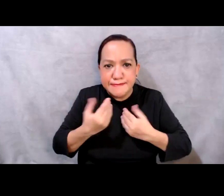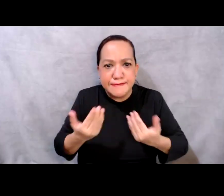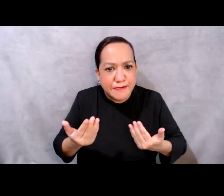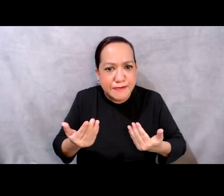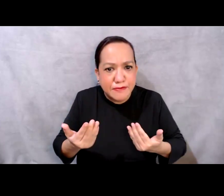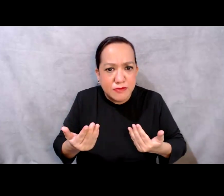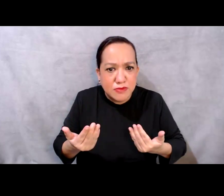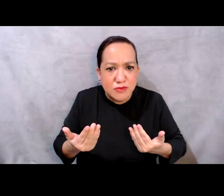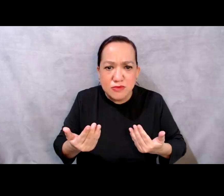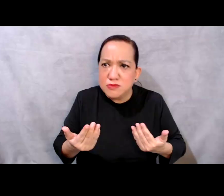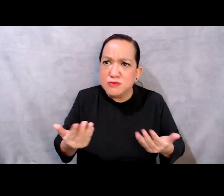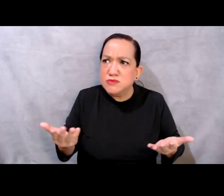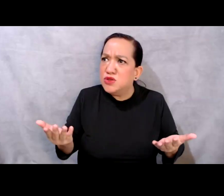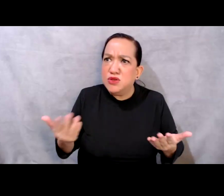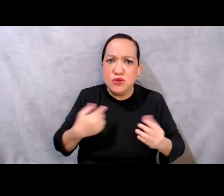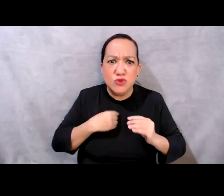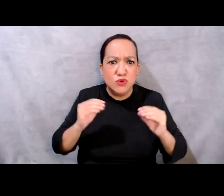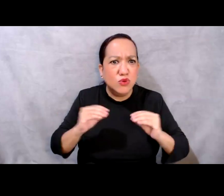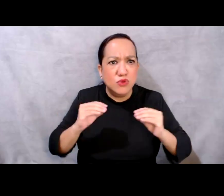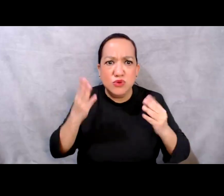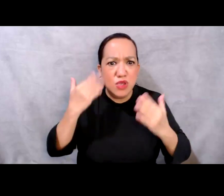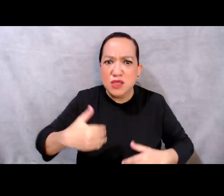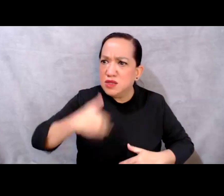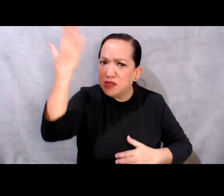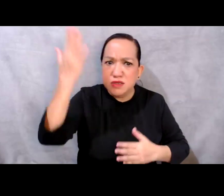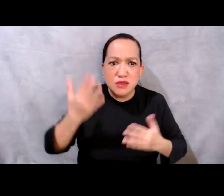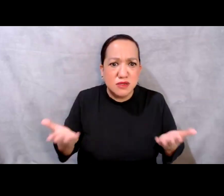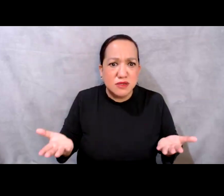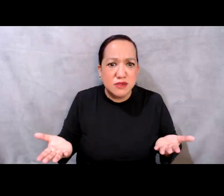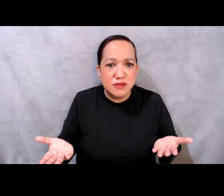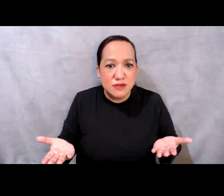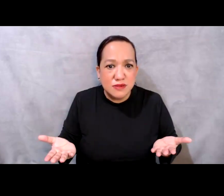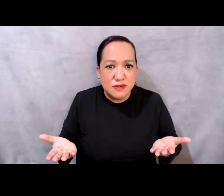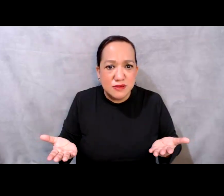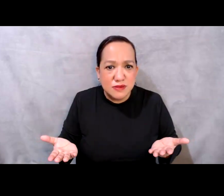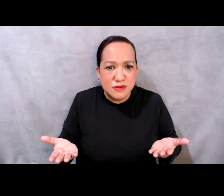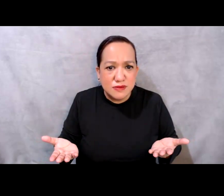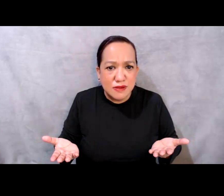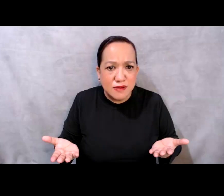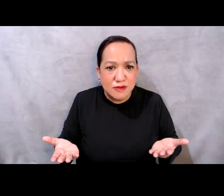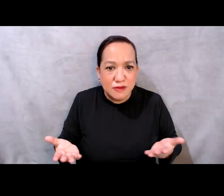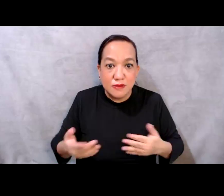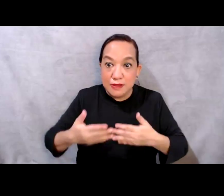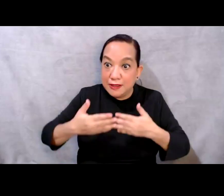And so this month or two has been 5 years. She began